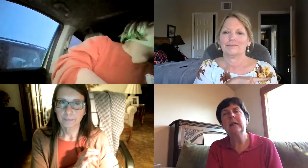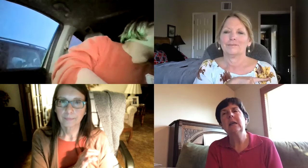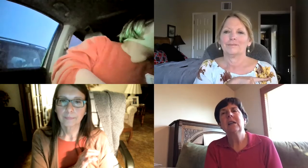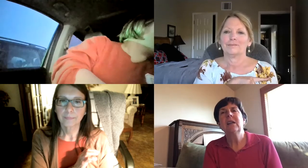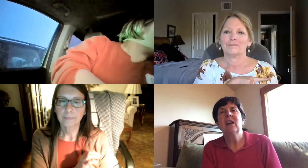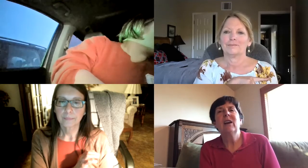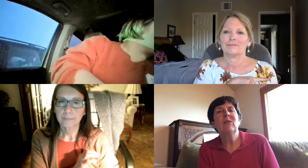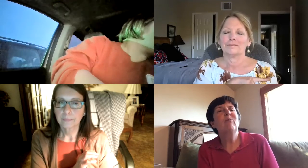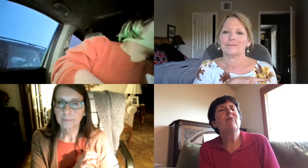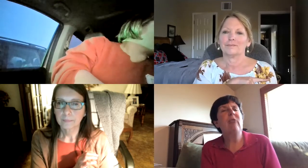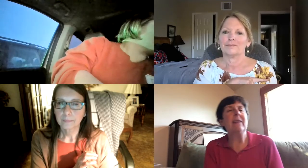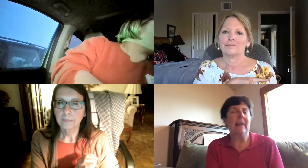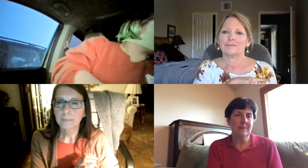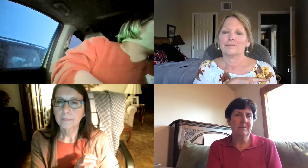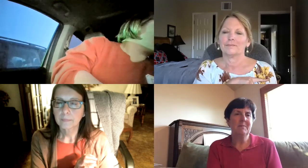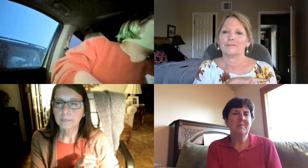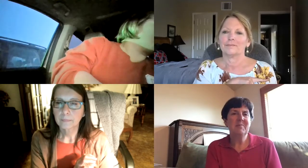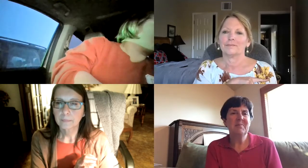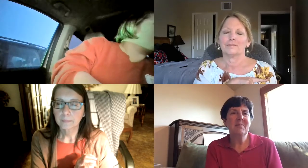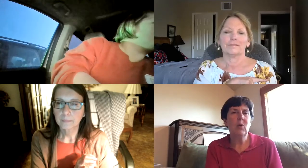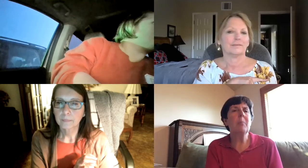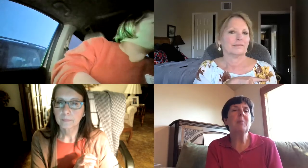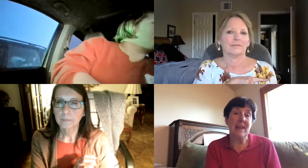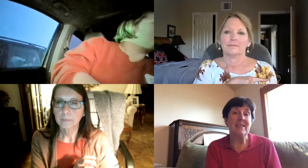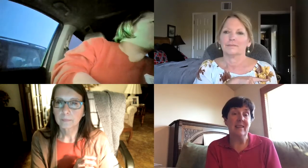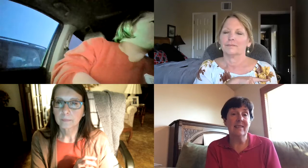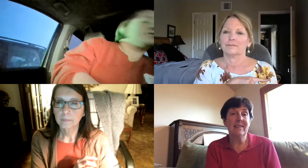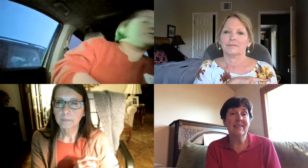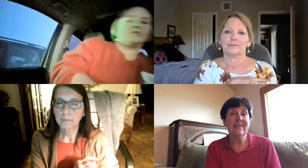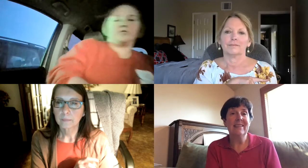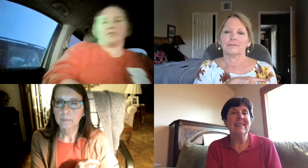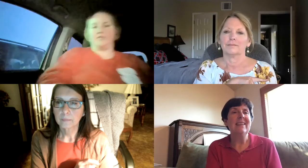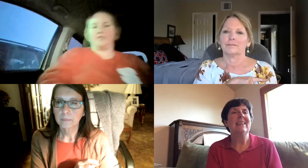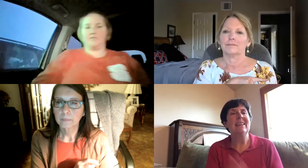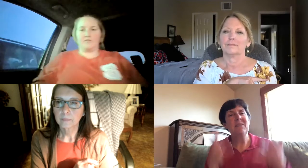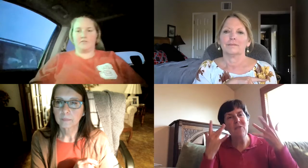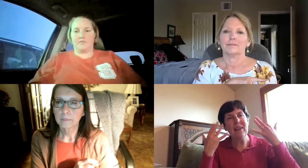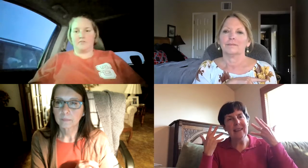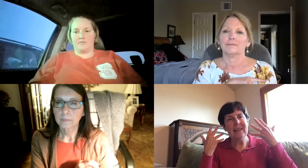right? Friendly or pleasant